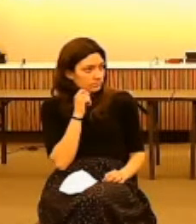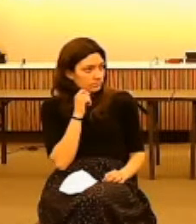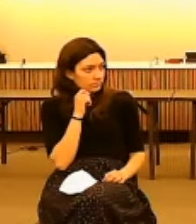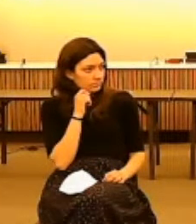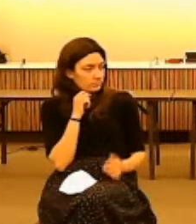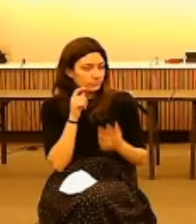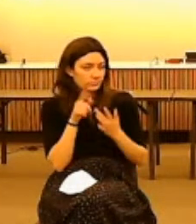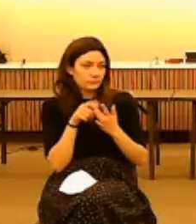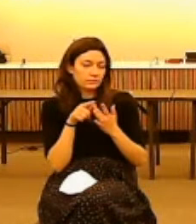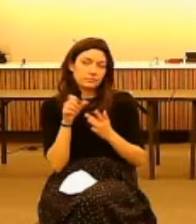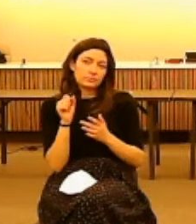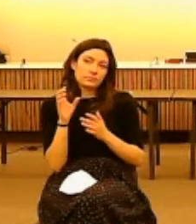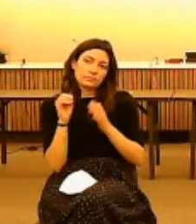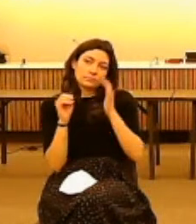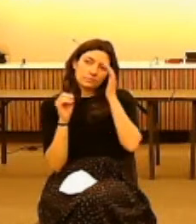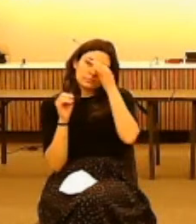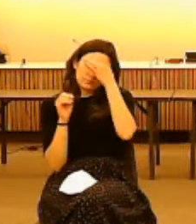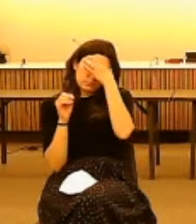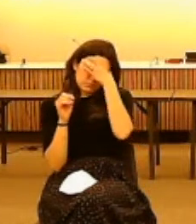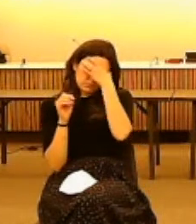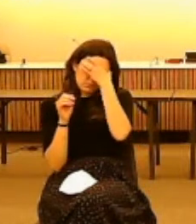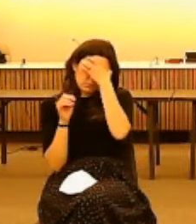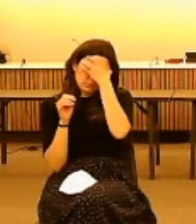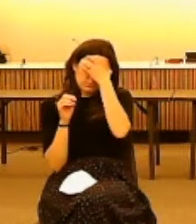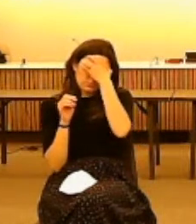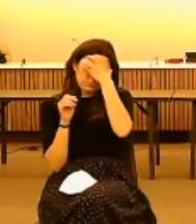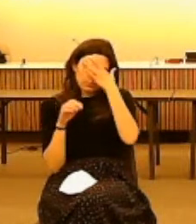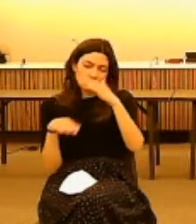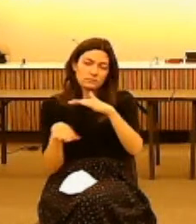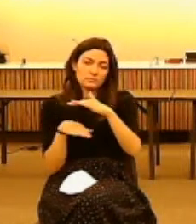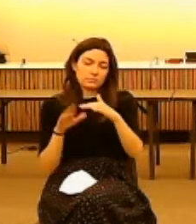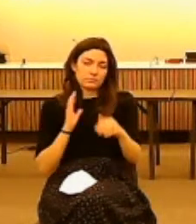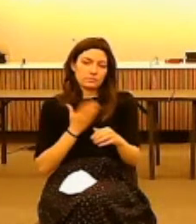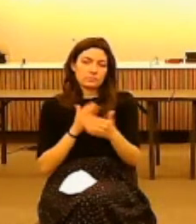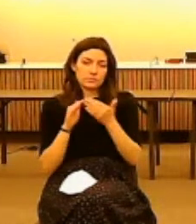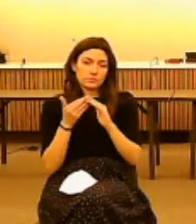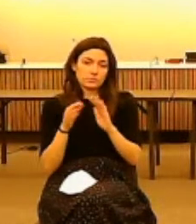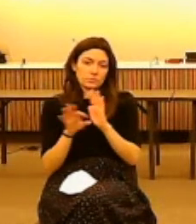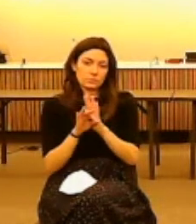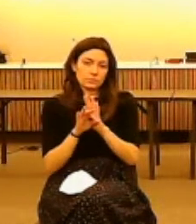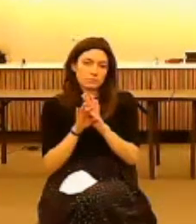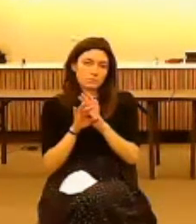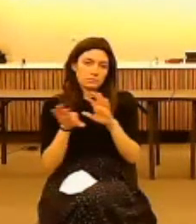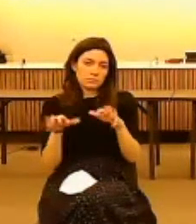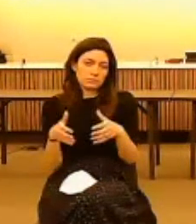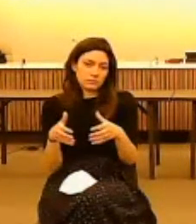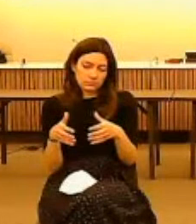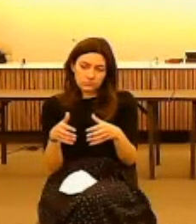So basically in this, for our community choice aggregation,